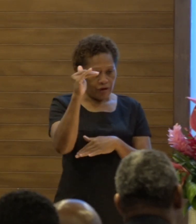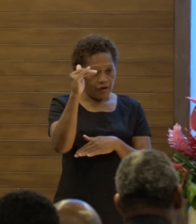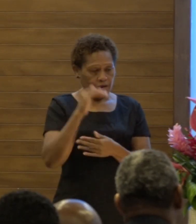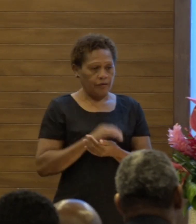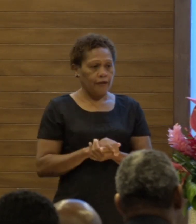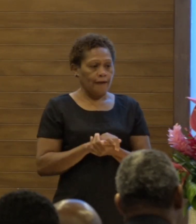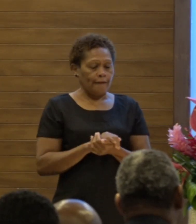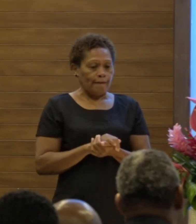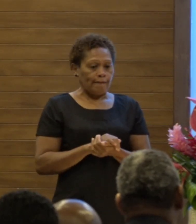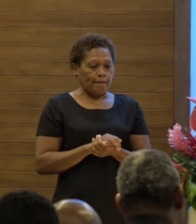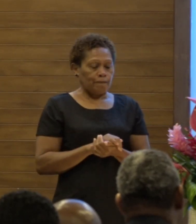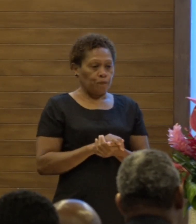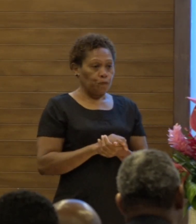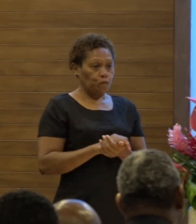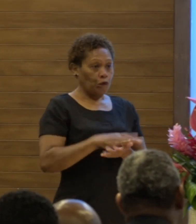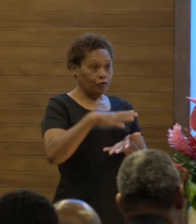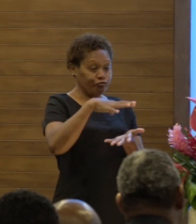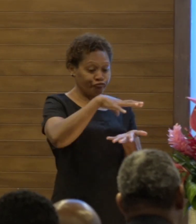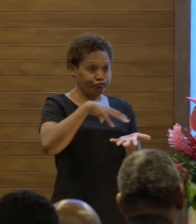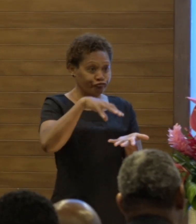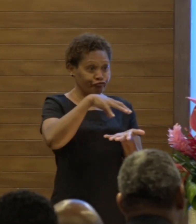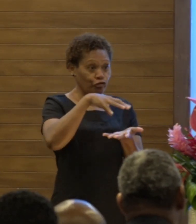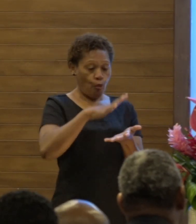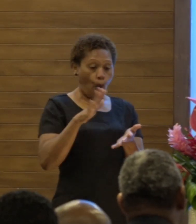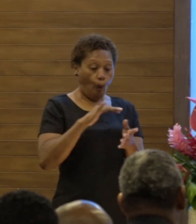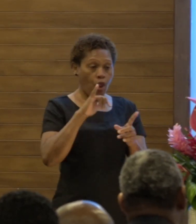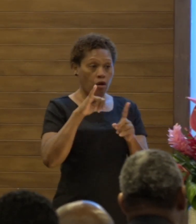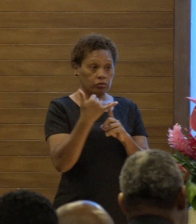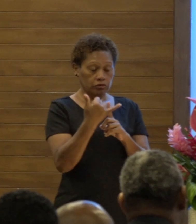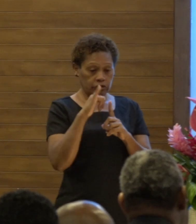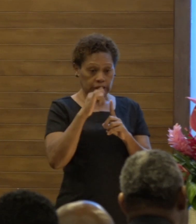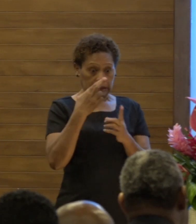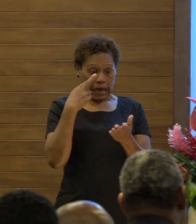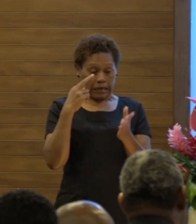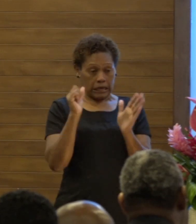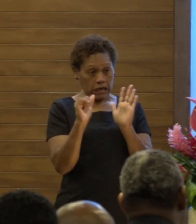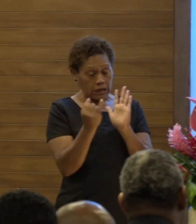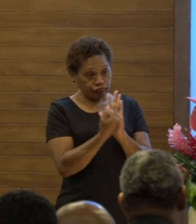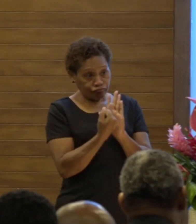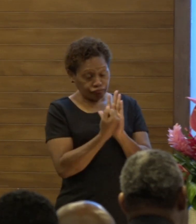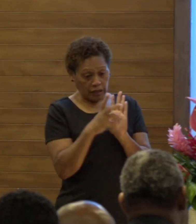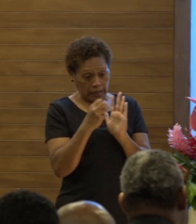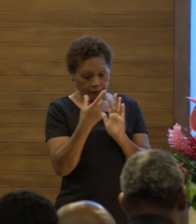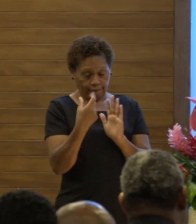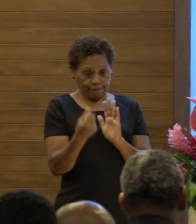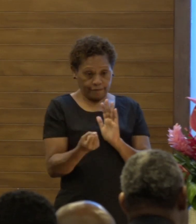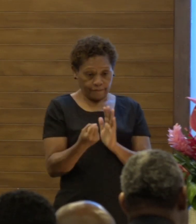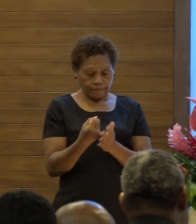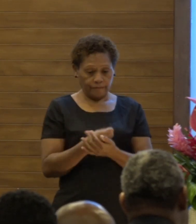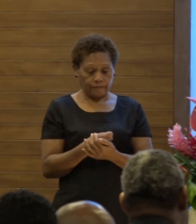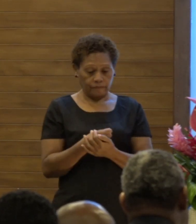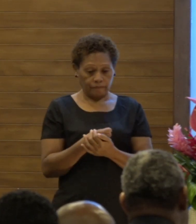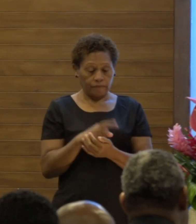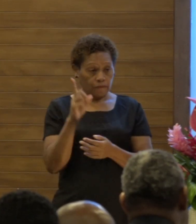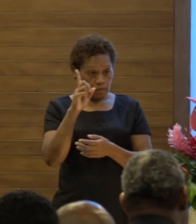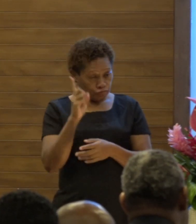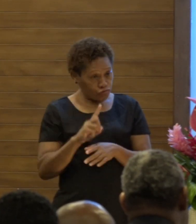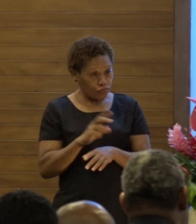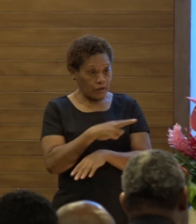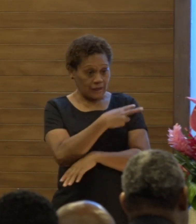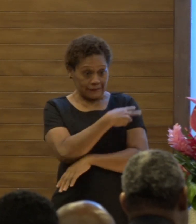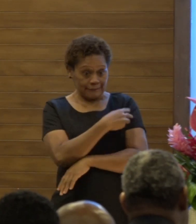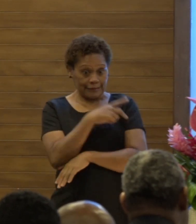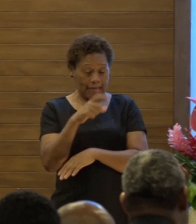They embody a whole of government and whole of society approach, recognizing that in today's interconnected world, security